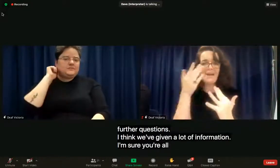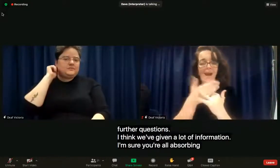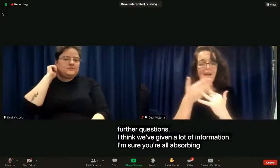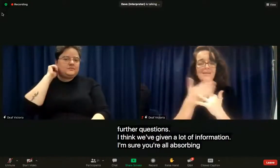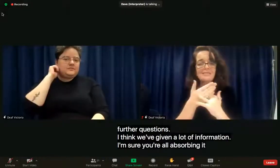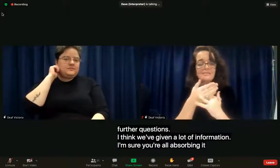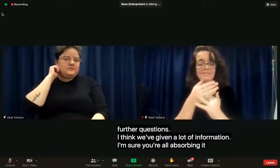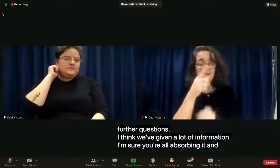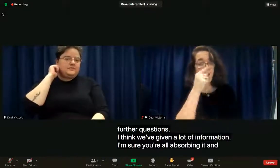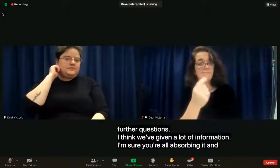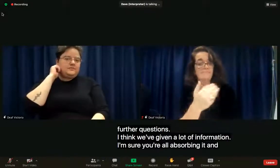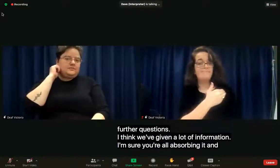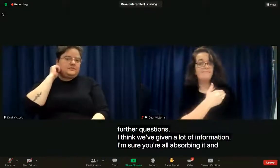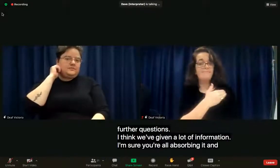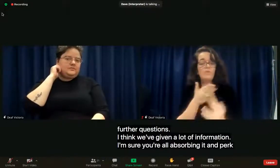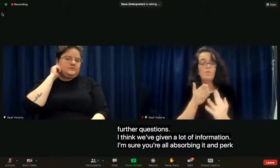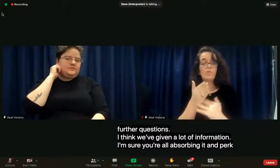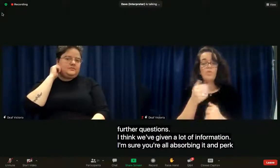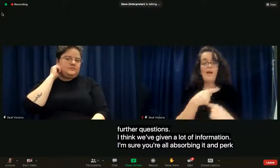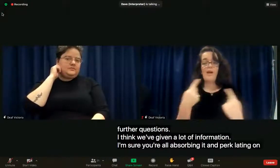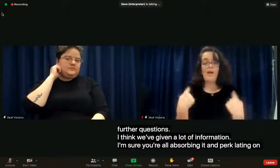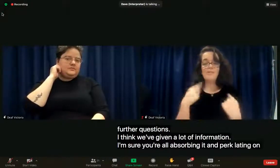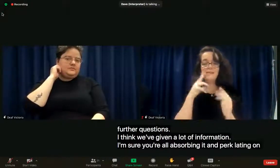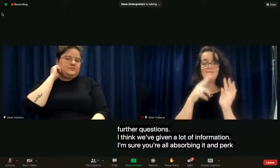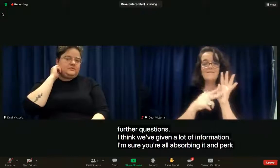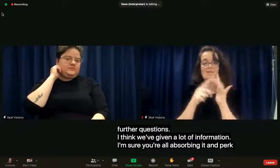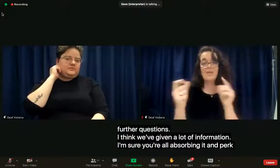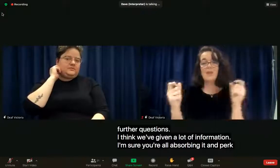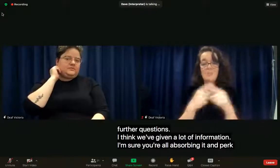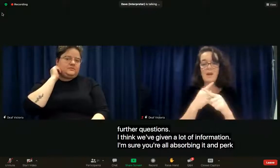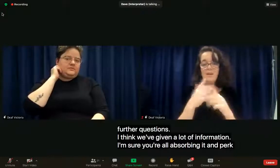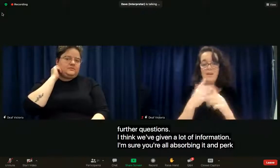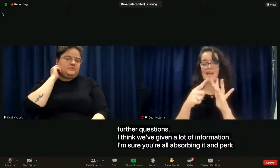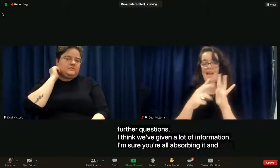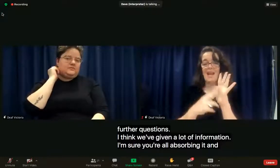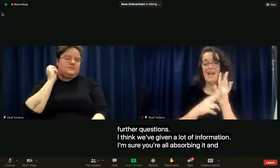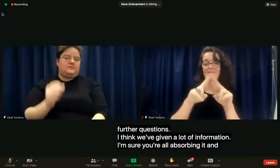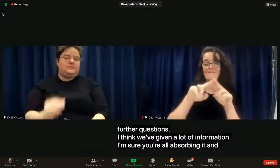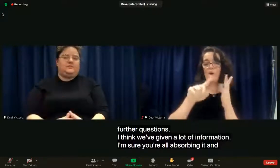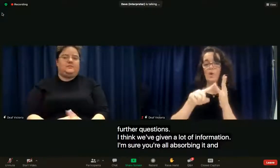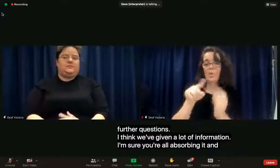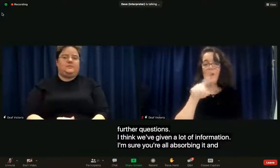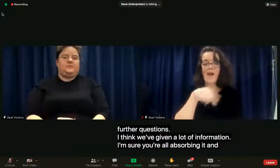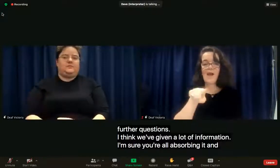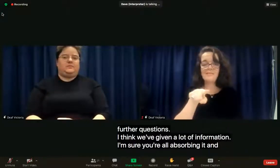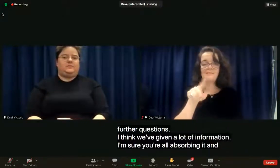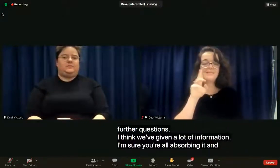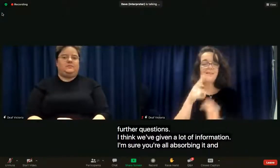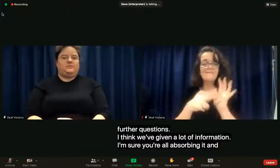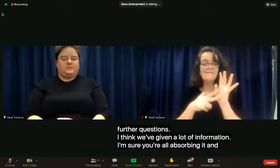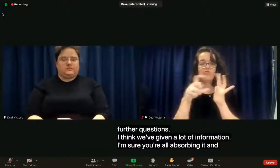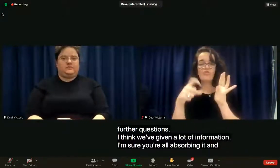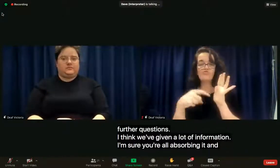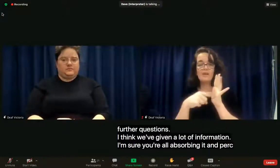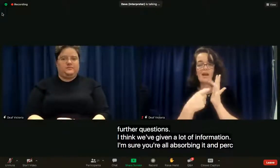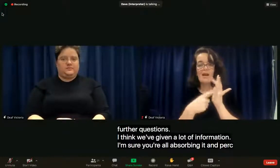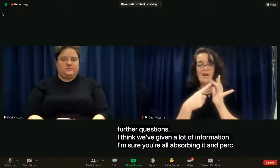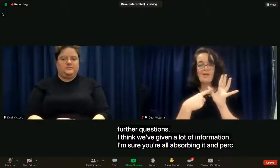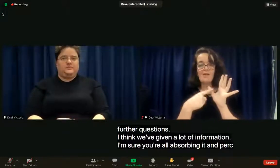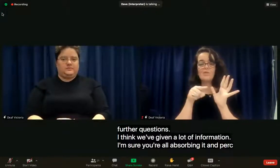evening. And if you do want to access these resources, then get in touch with us at the Deaf Victoria inbox,